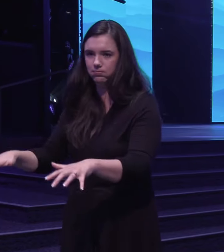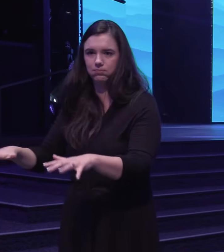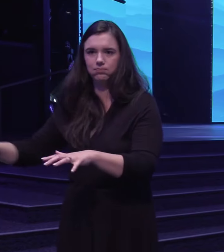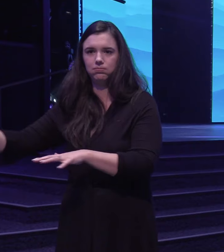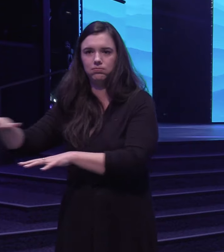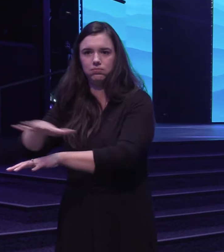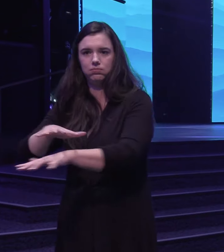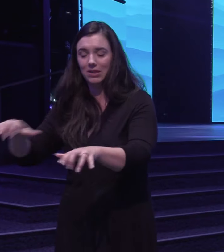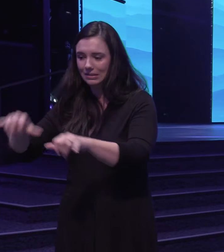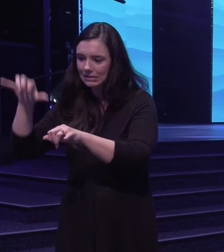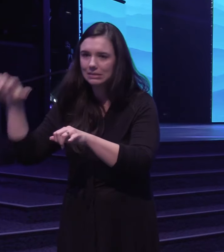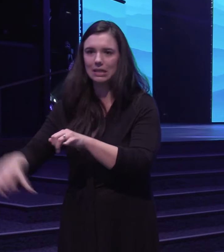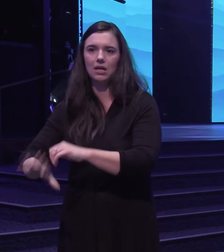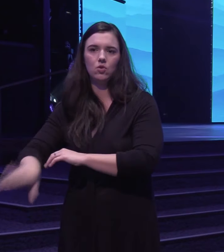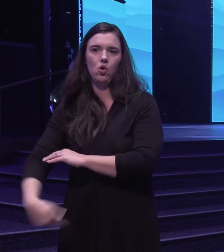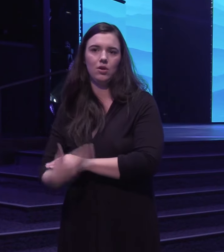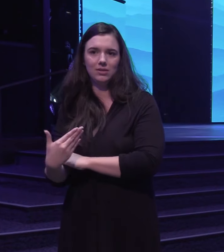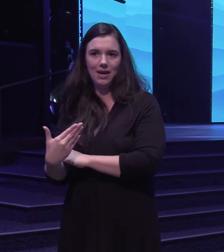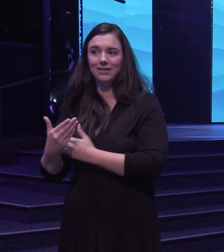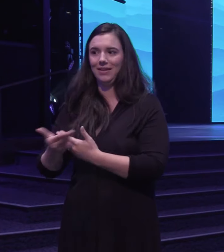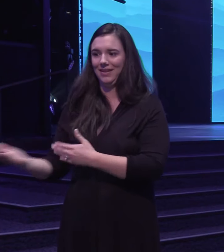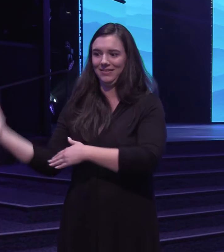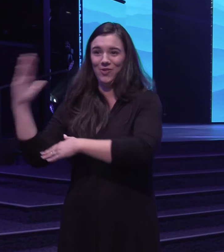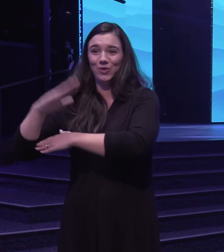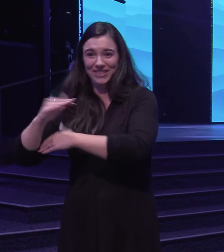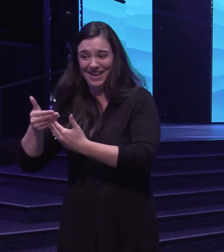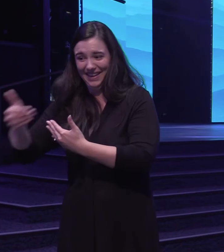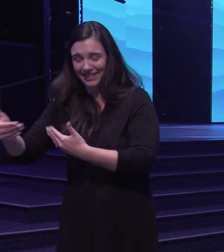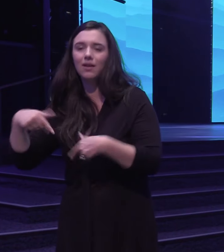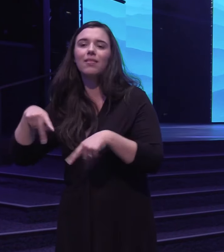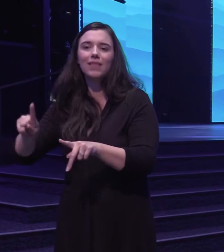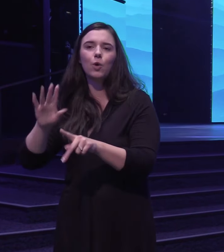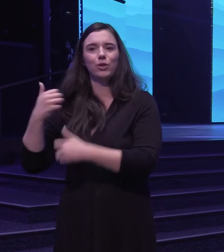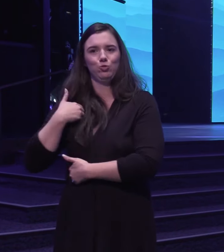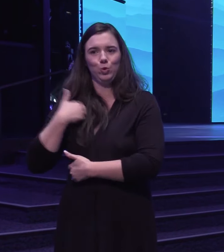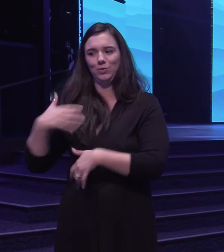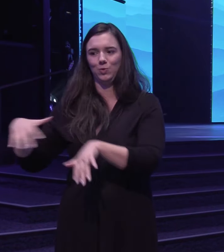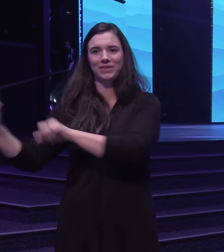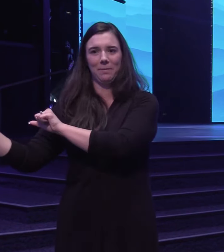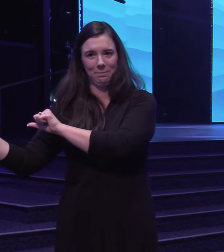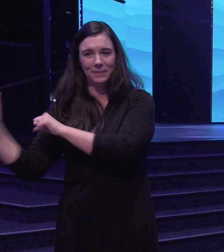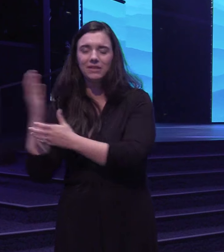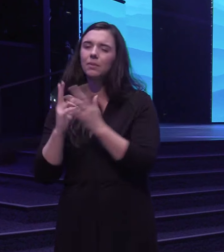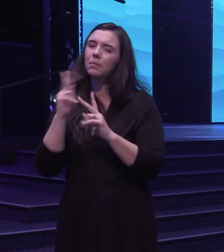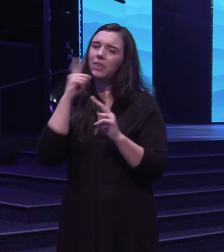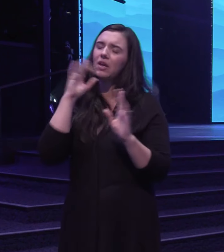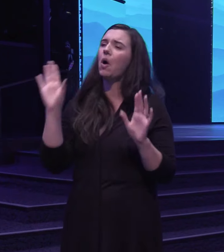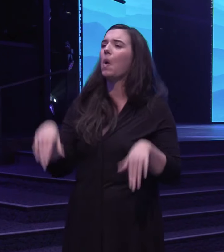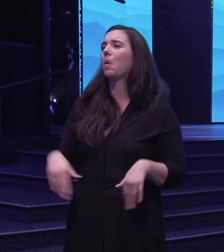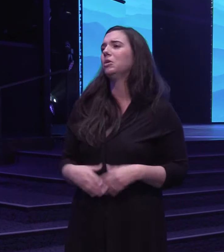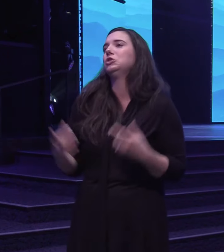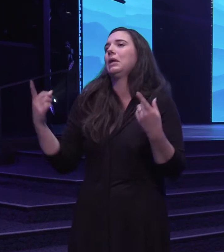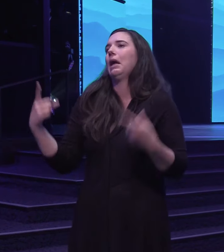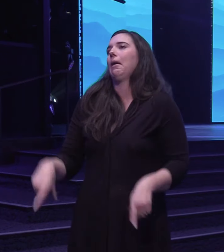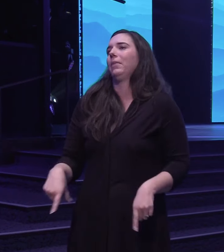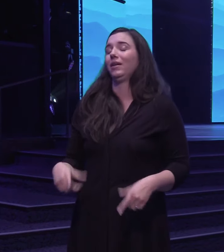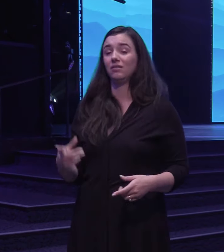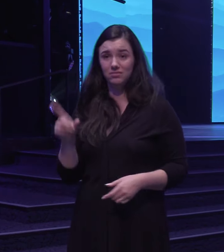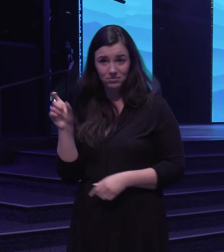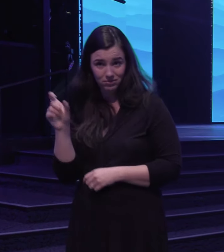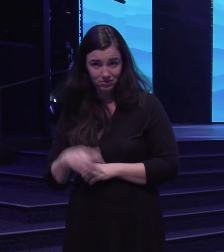there all night and into the next day, allowing his troops and him to escape. Now, some people say it's just a coincidence. Is